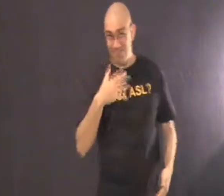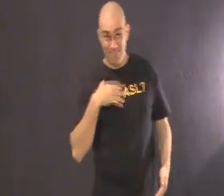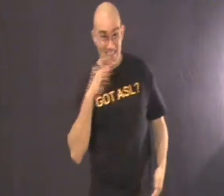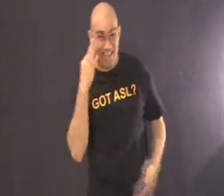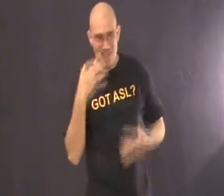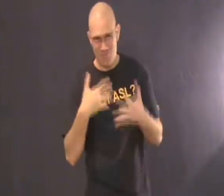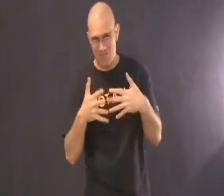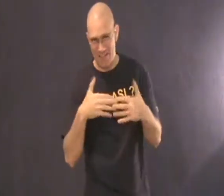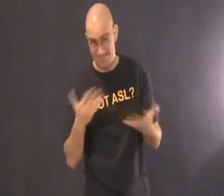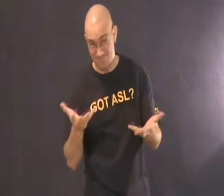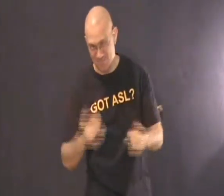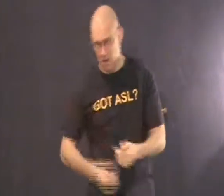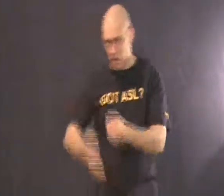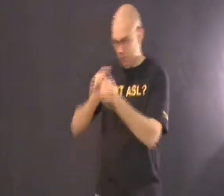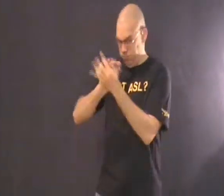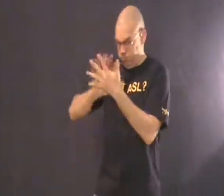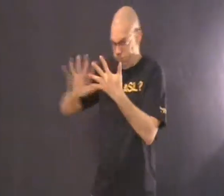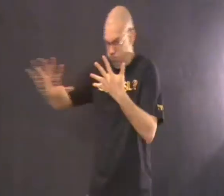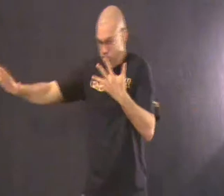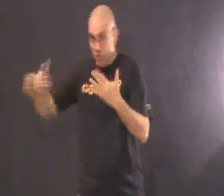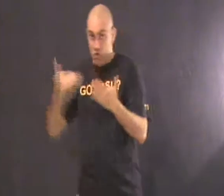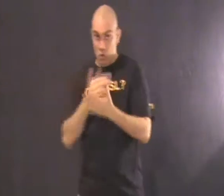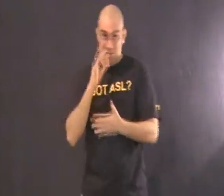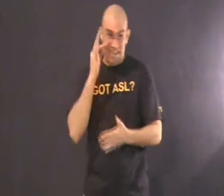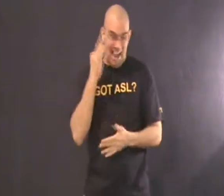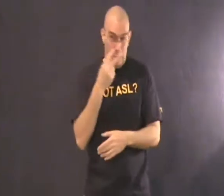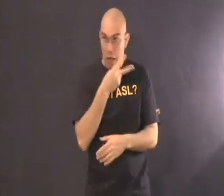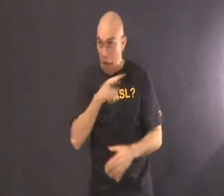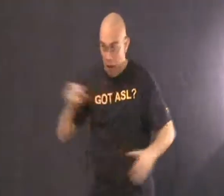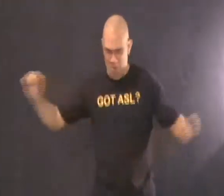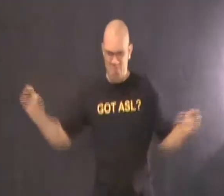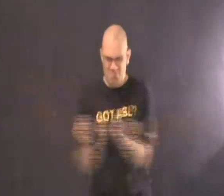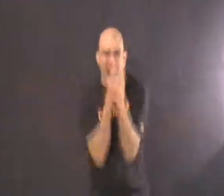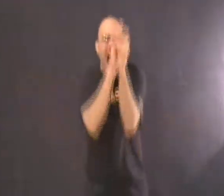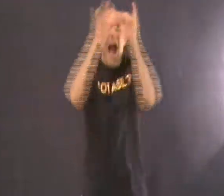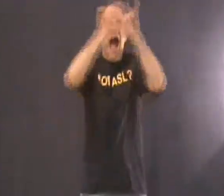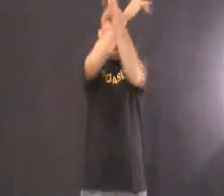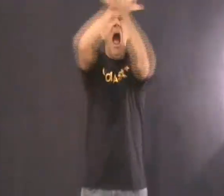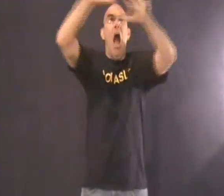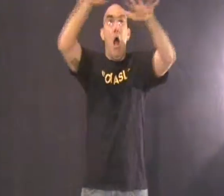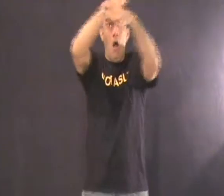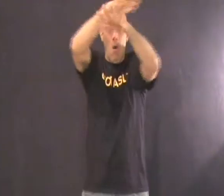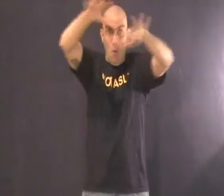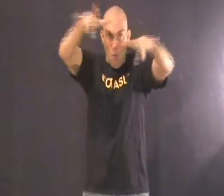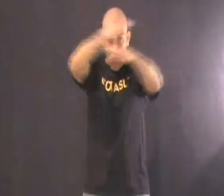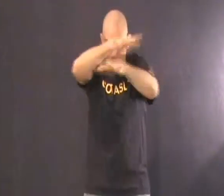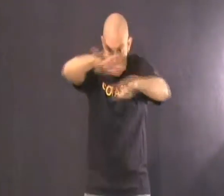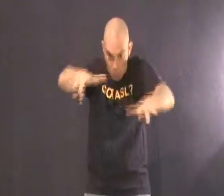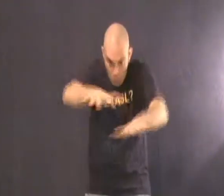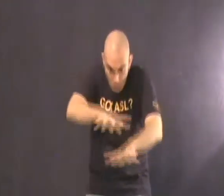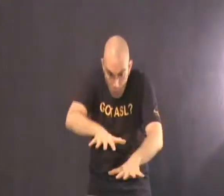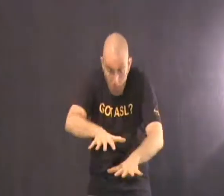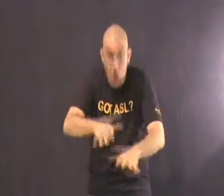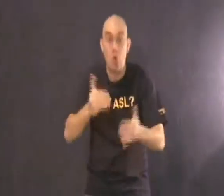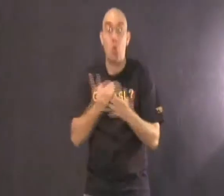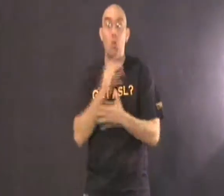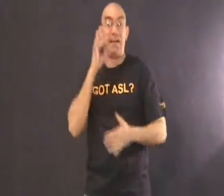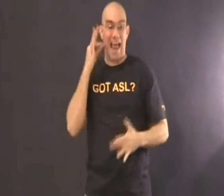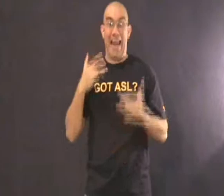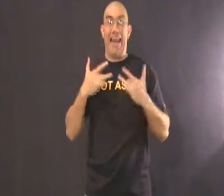of gray fly out of nowhere, which was of course my cat, and a huge fight would ensue. By the